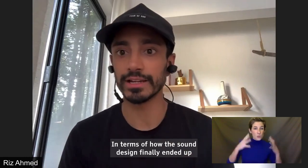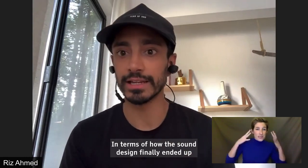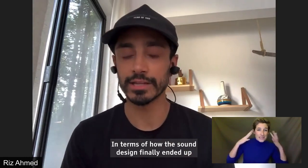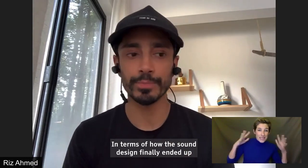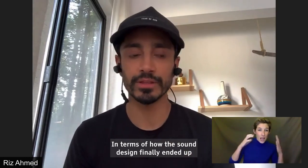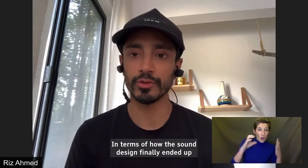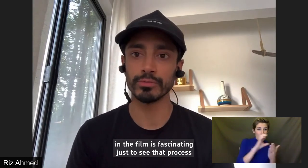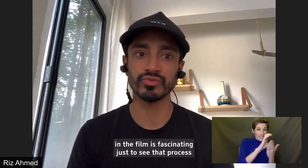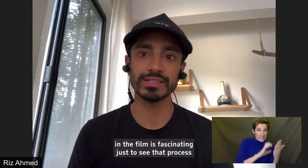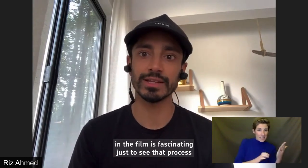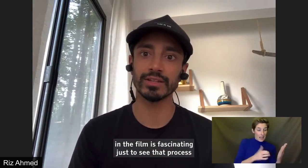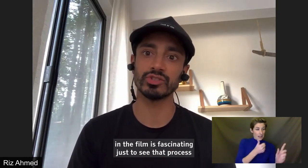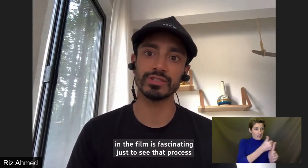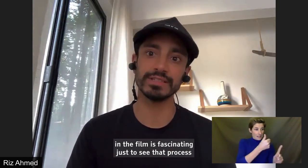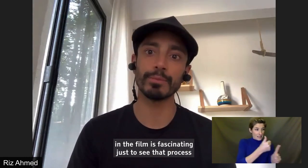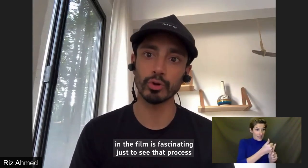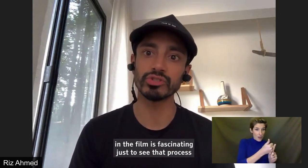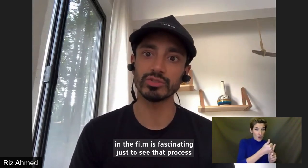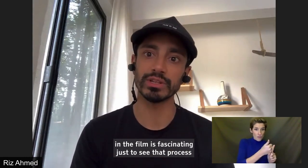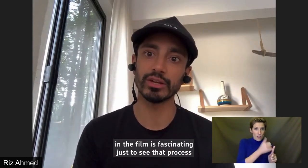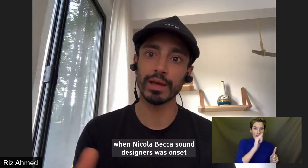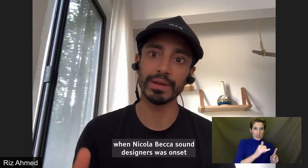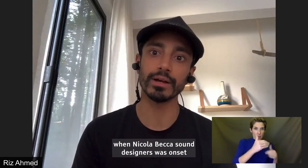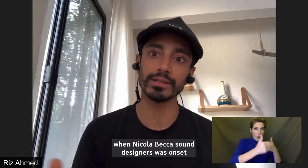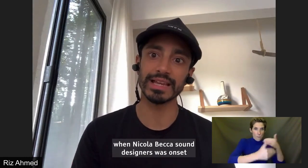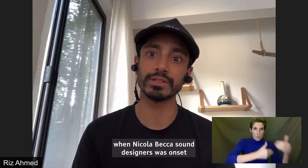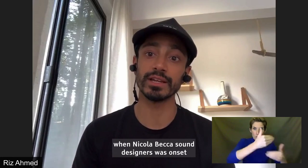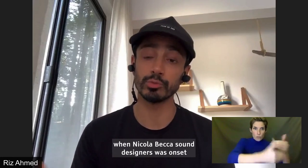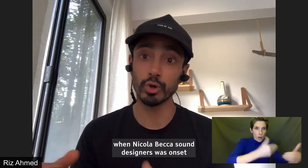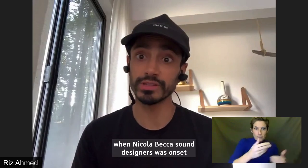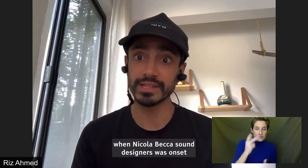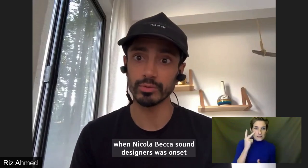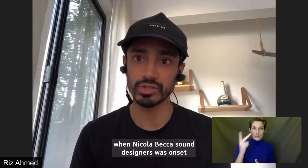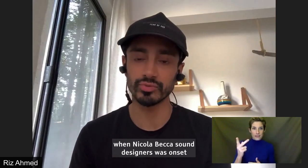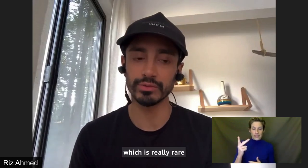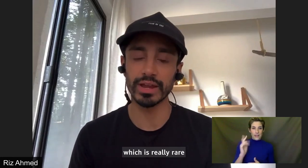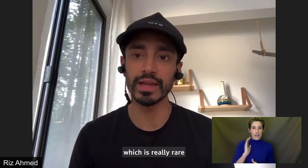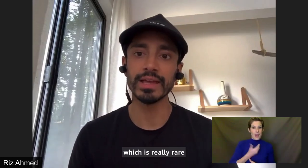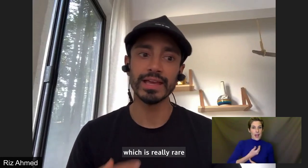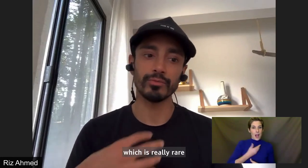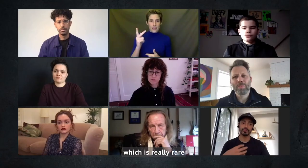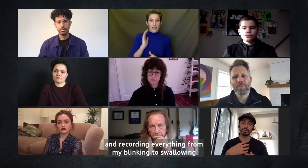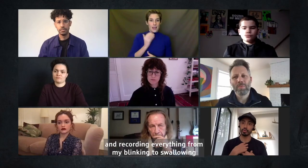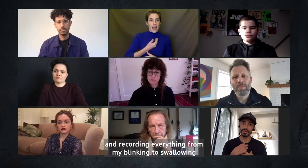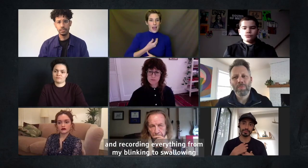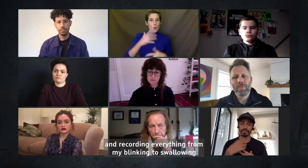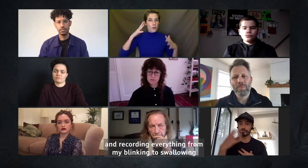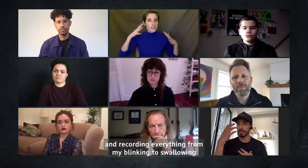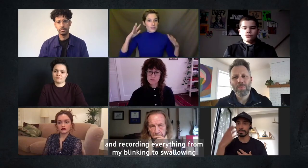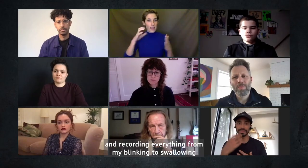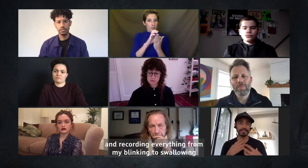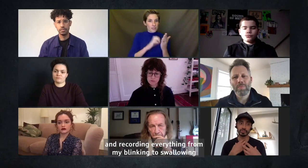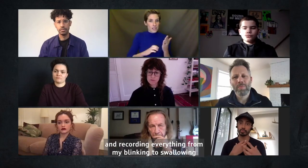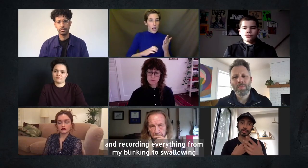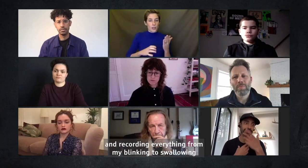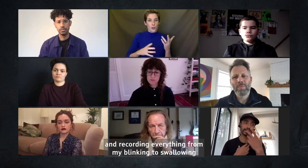sound design finally ended up in the film is fascinating, just to see that process when Nicolas Becker, sound designer, was on set, which is really rare, and recording everything from